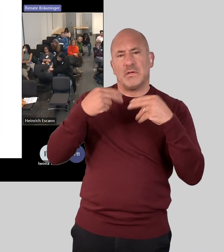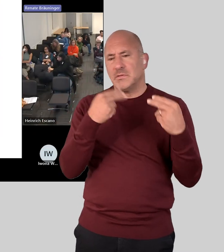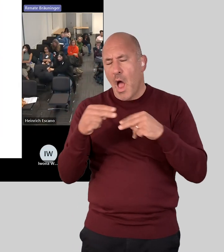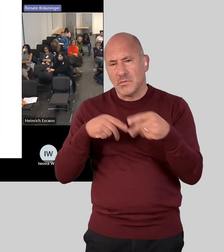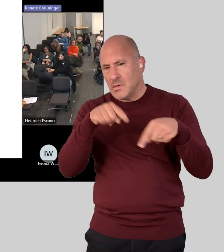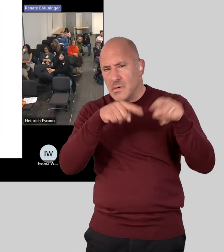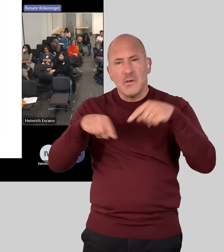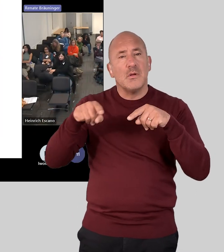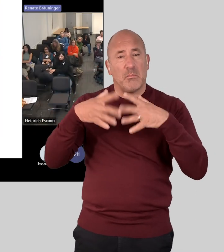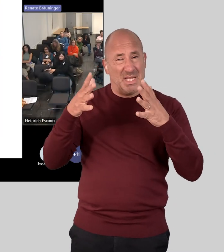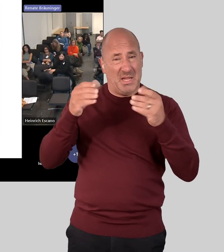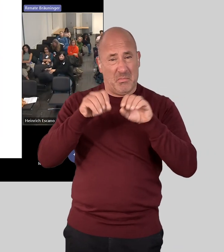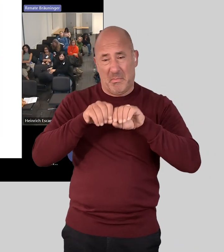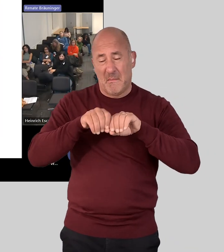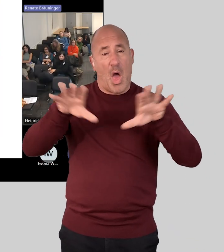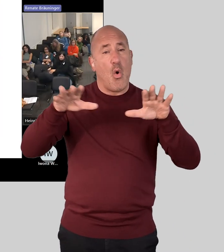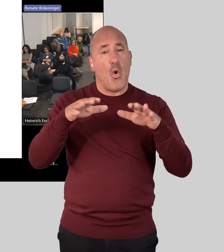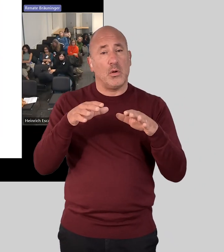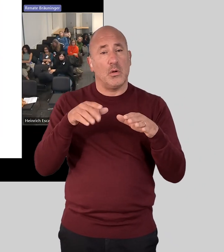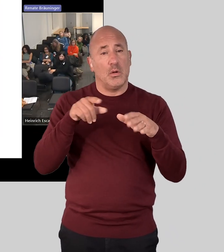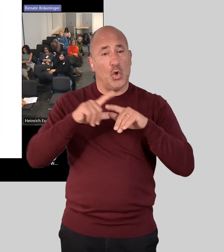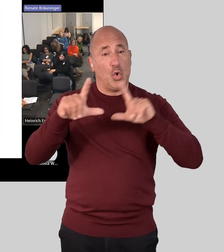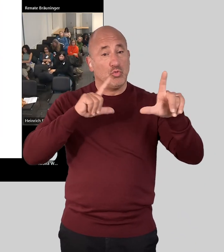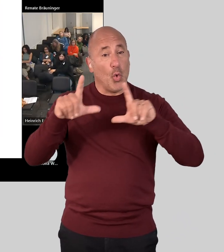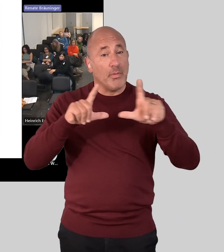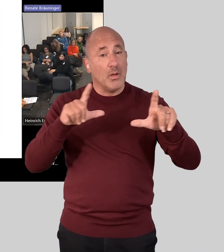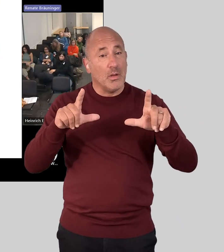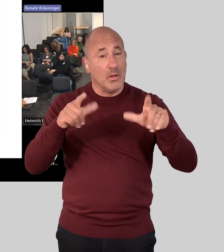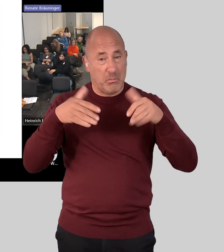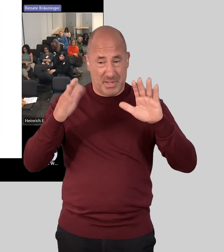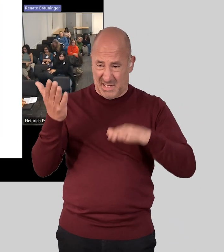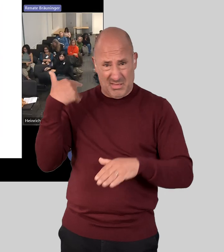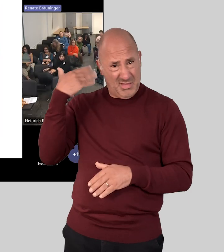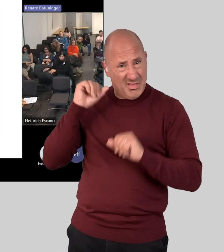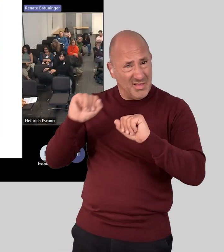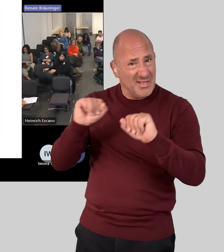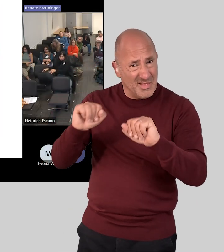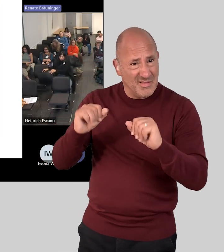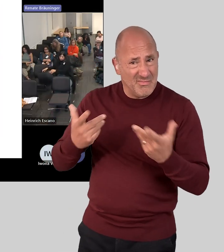of what has been typically white privilege," unquote. Before the incident with